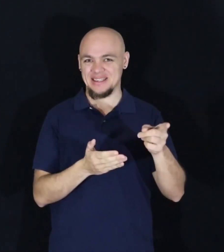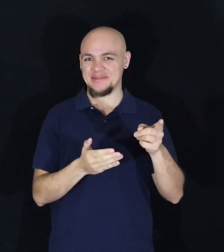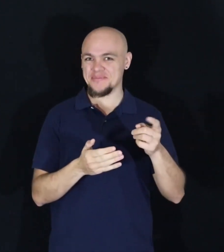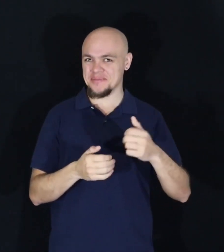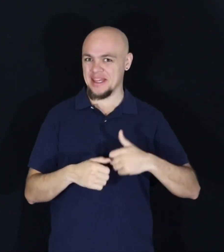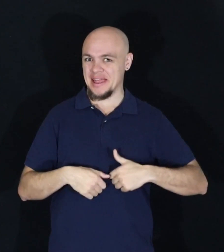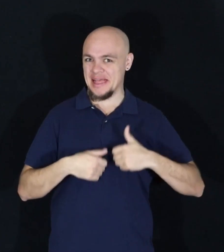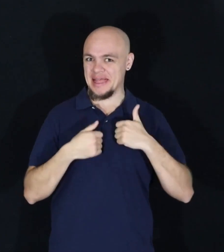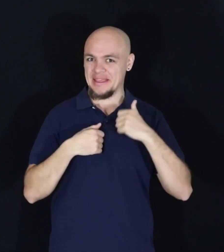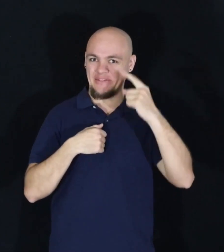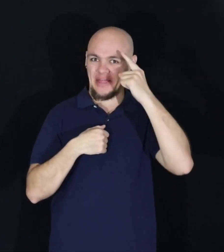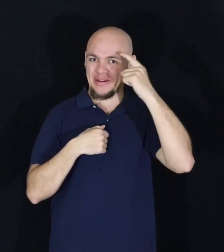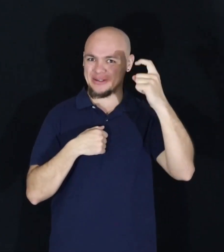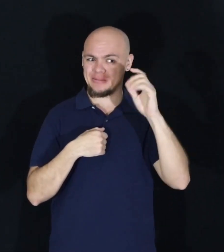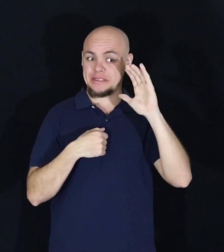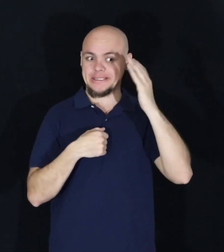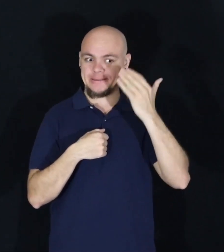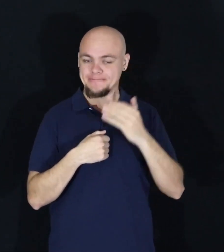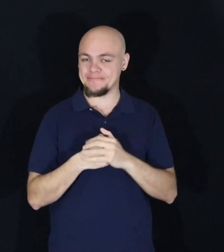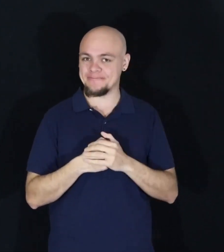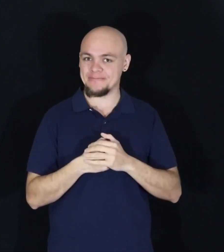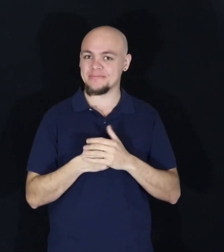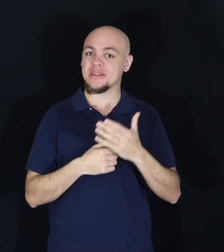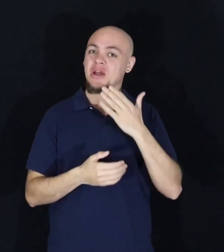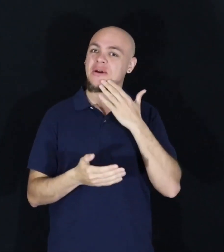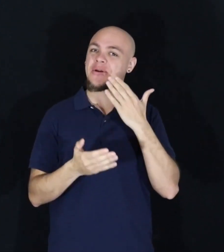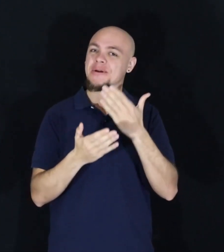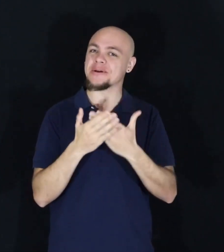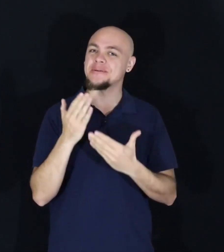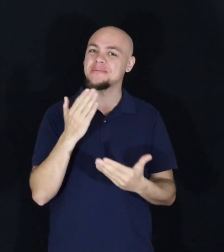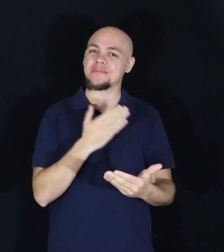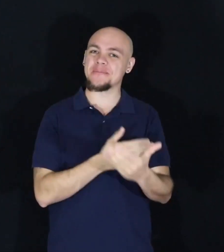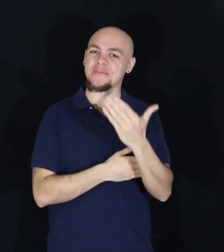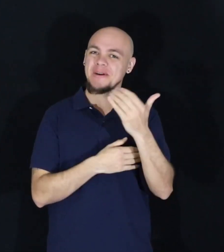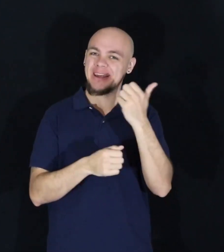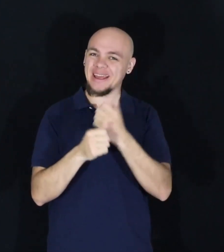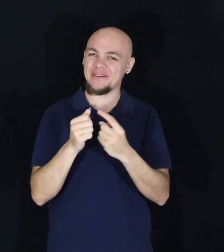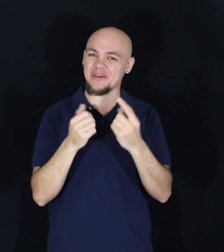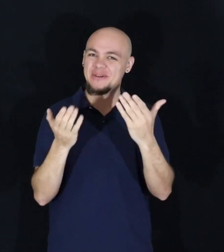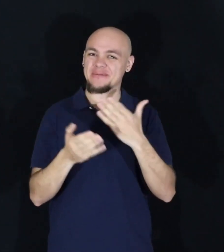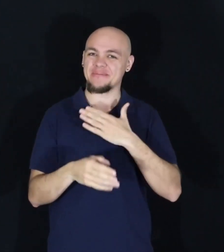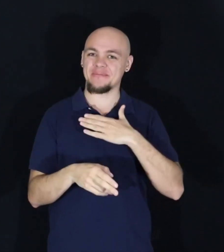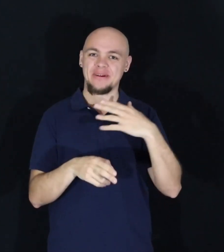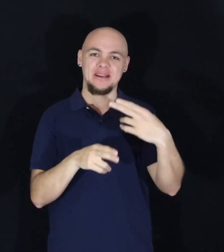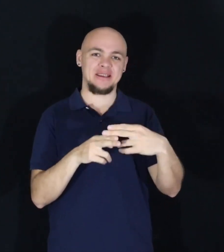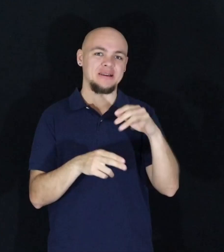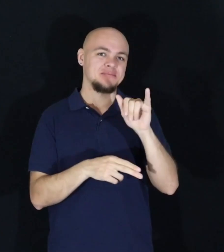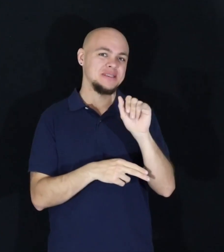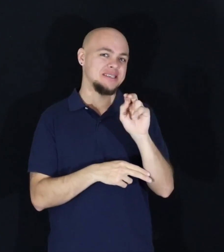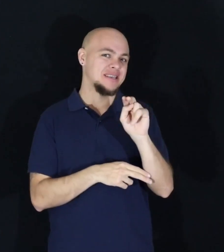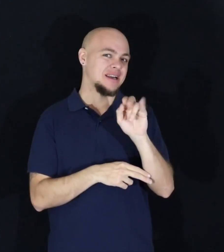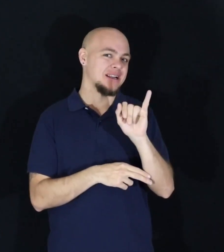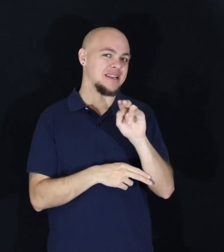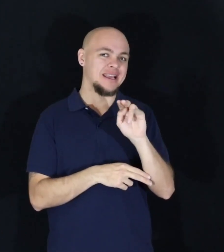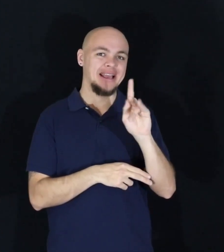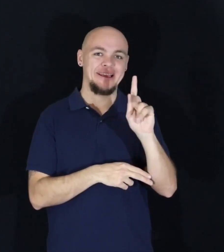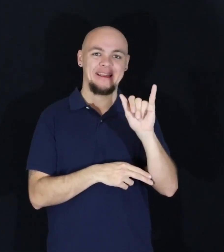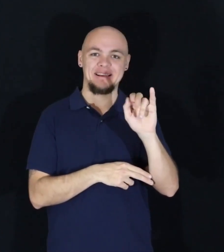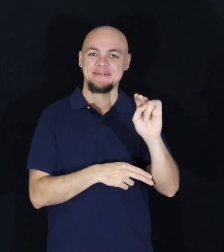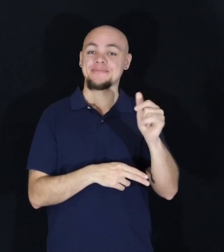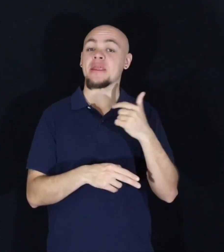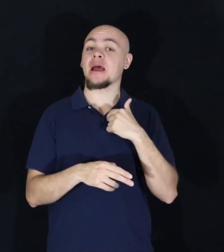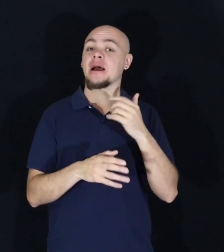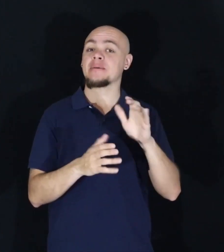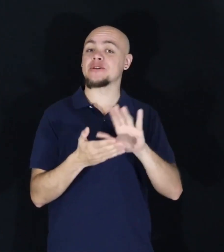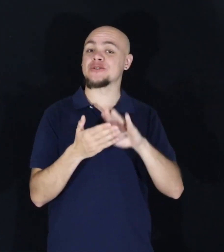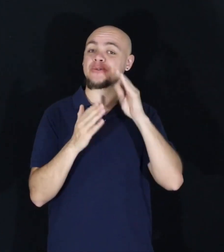dream. A very good morning to everyone here. My name is YAYIN Kiran Rai, and I'm a student of the Cambridge